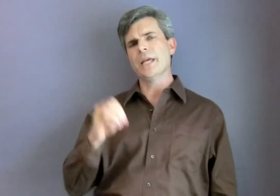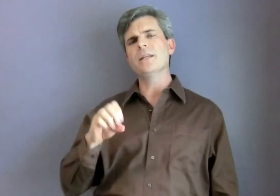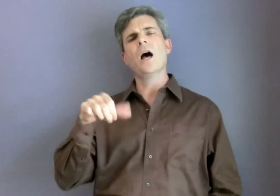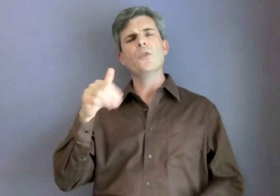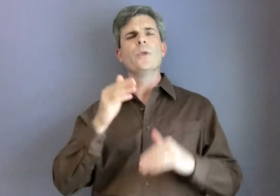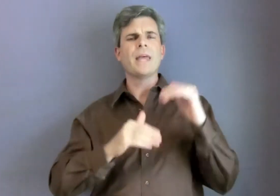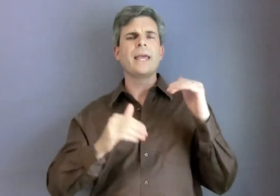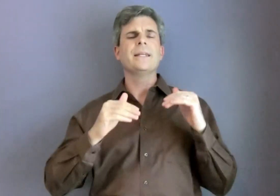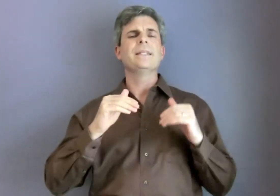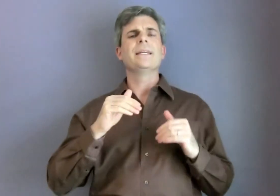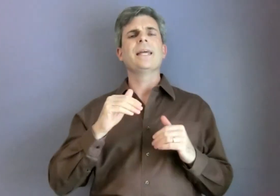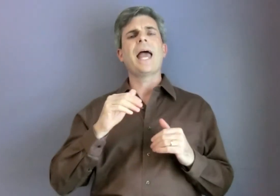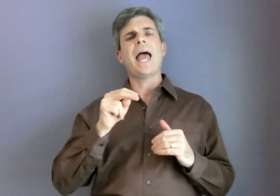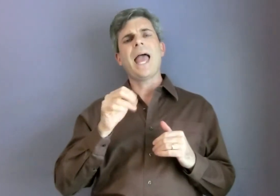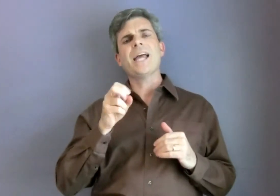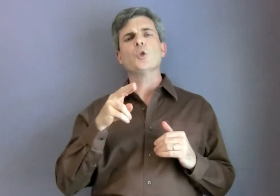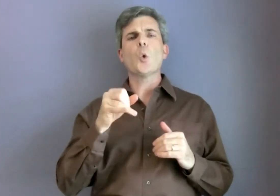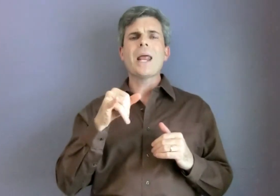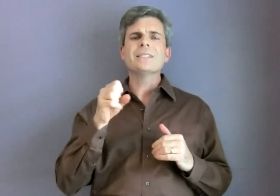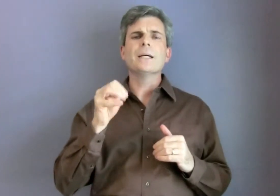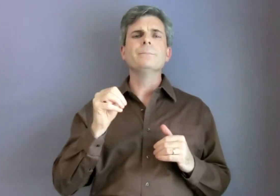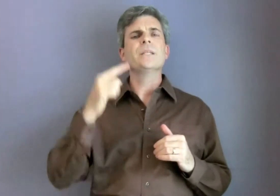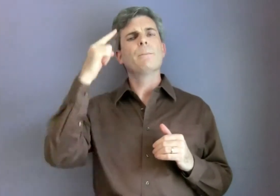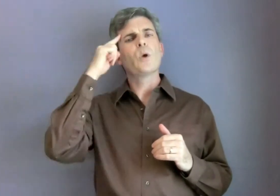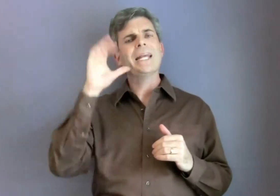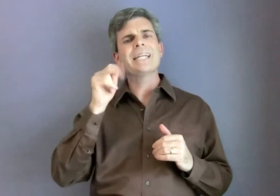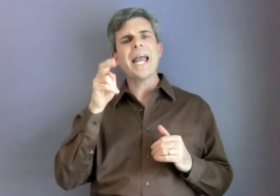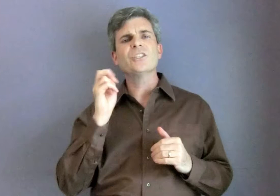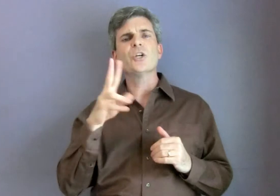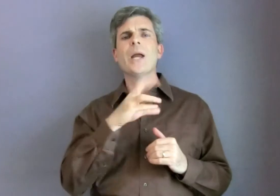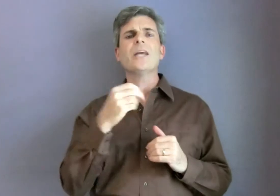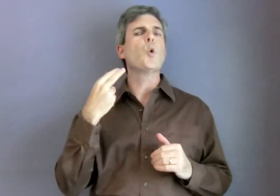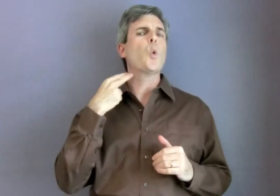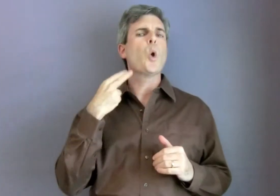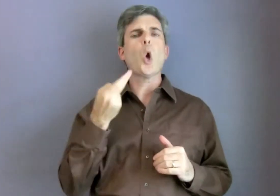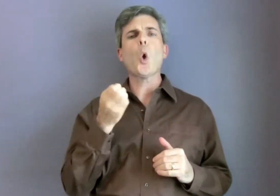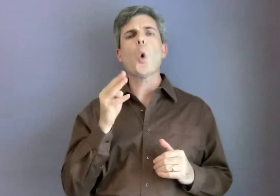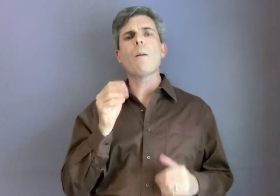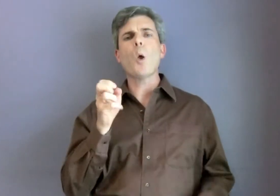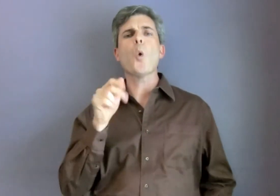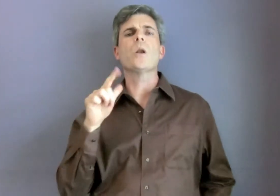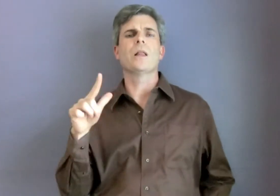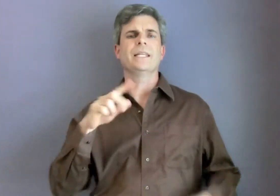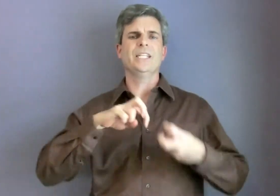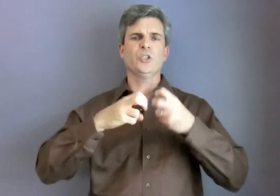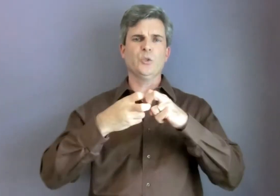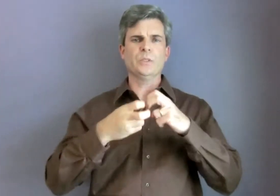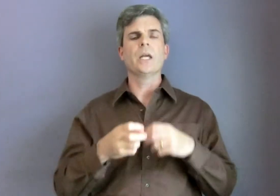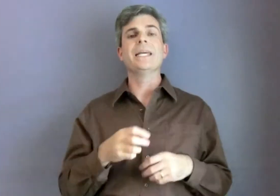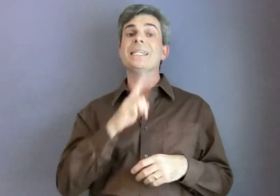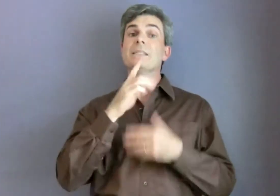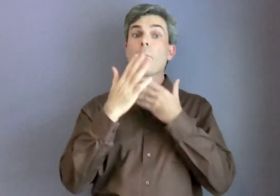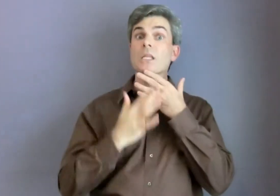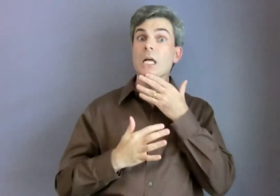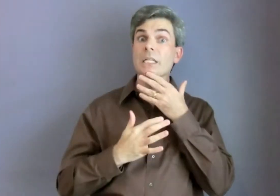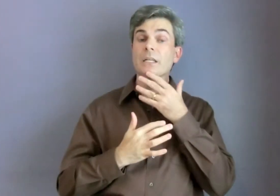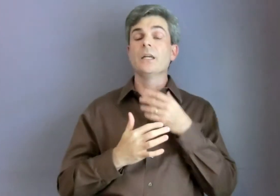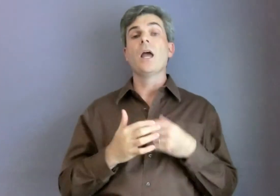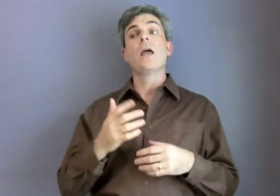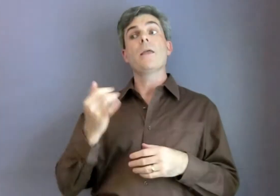hormonal issues, is the circulation. Imagine the blood flowing through your body, I was told at UCLA Medical Center, as one sealed system.